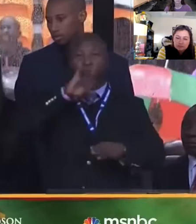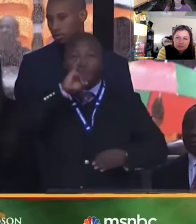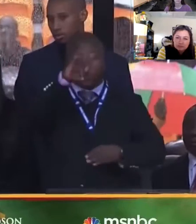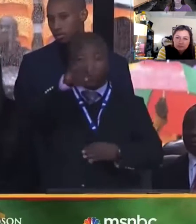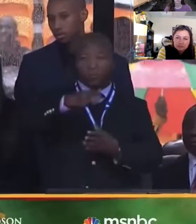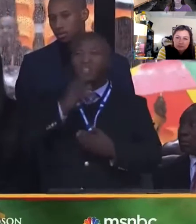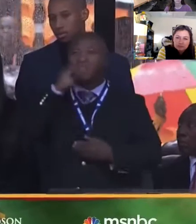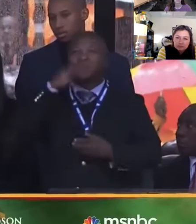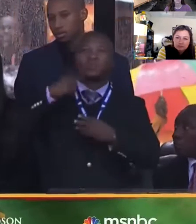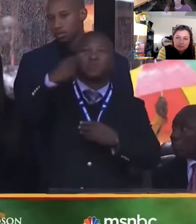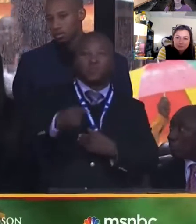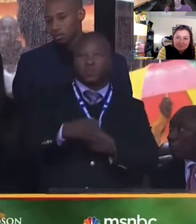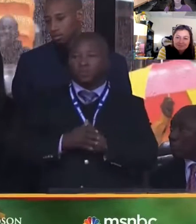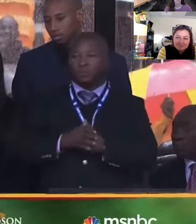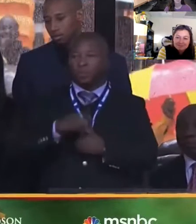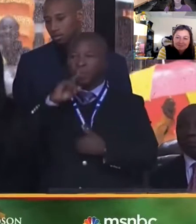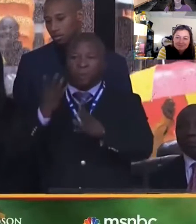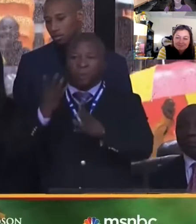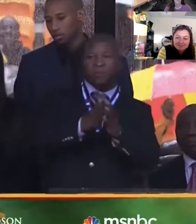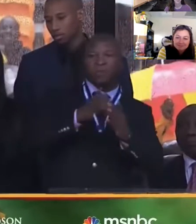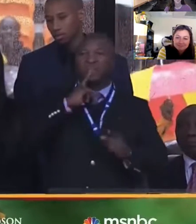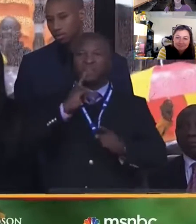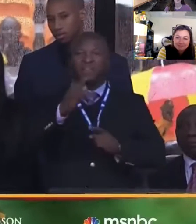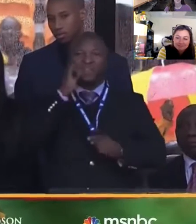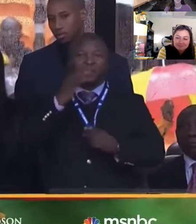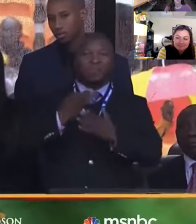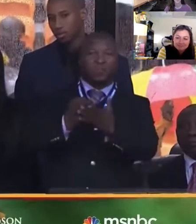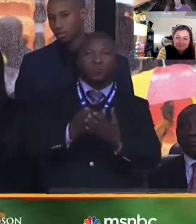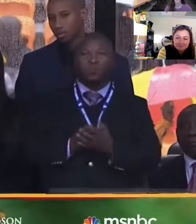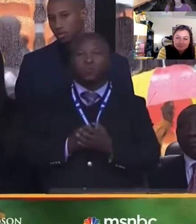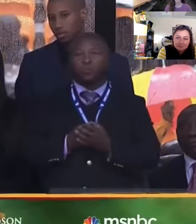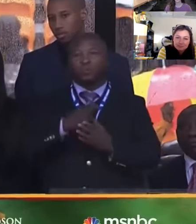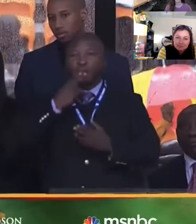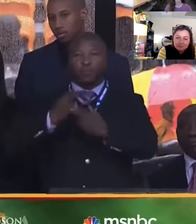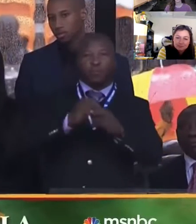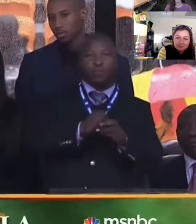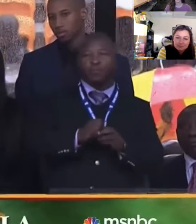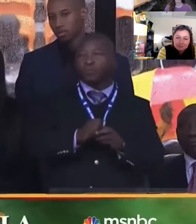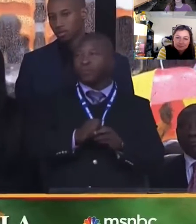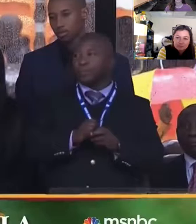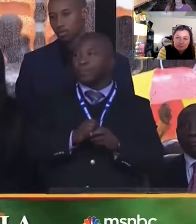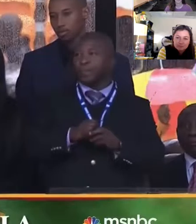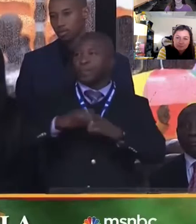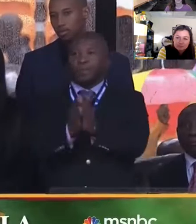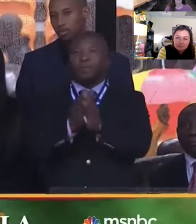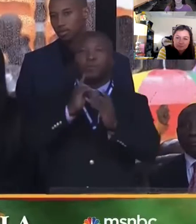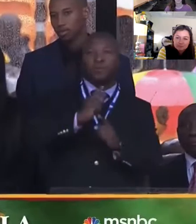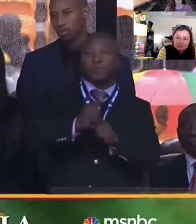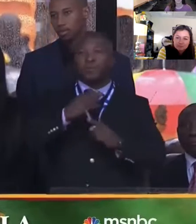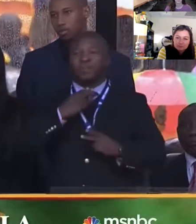backup dancer for a singer we cannot see or hear. Almost immediately, viewers who actually do know sign language started calling